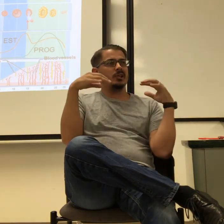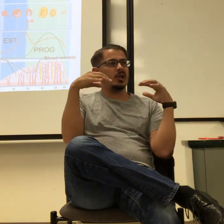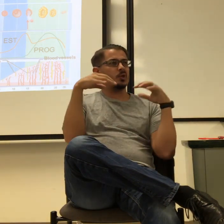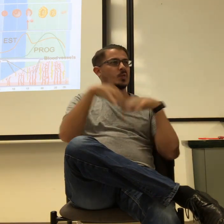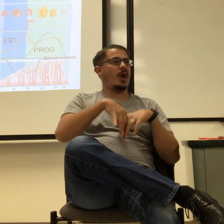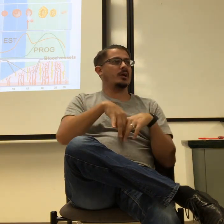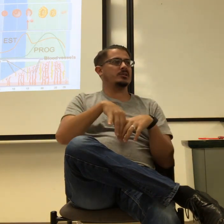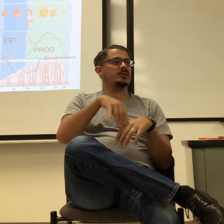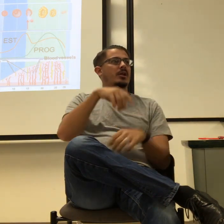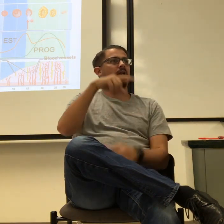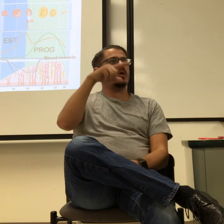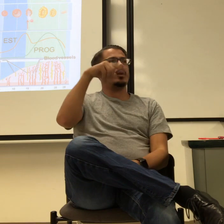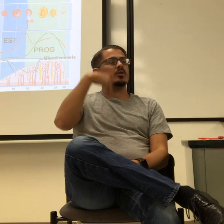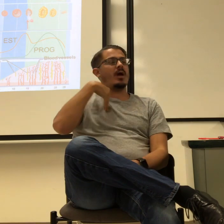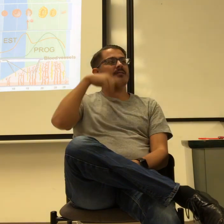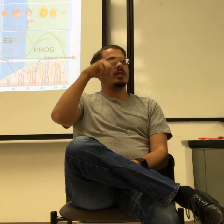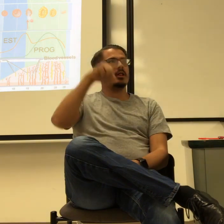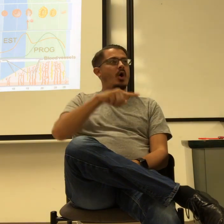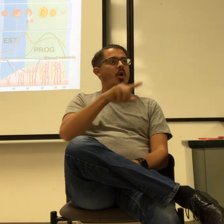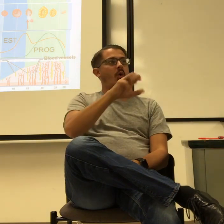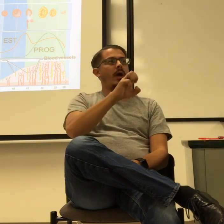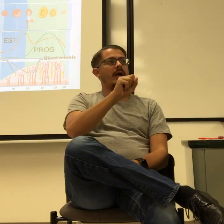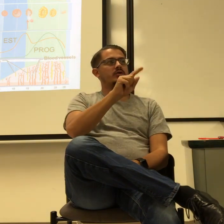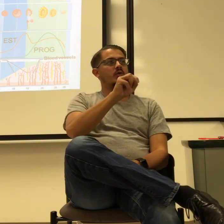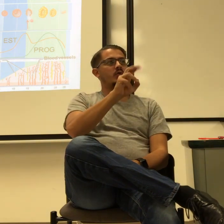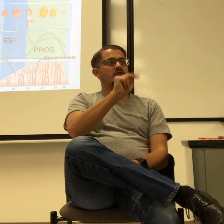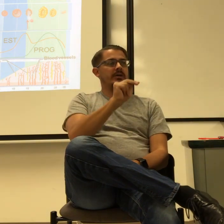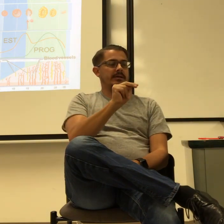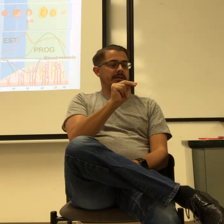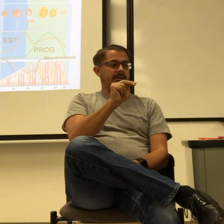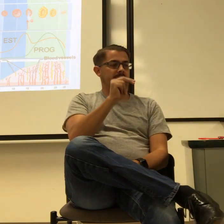have low estrogen.